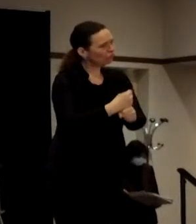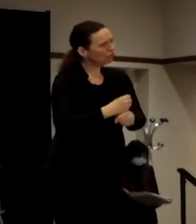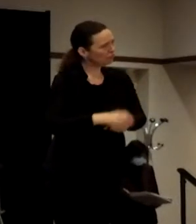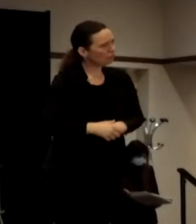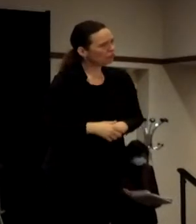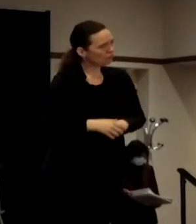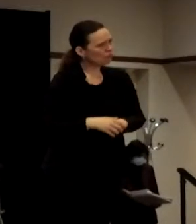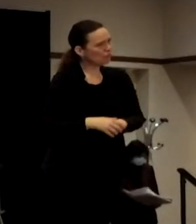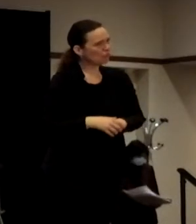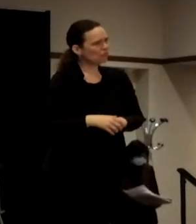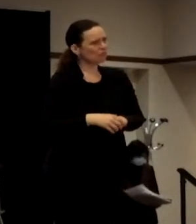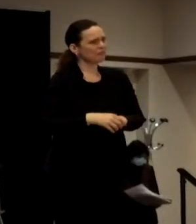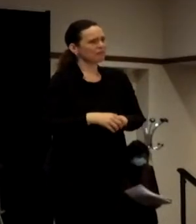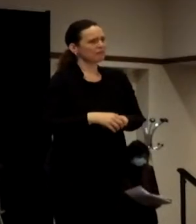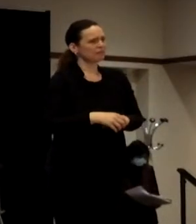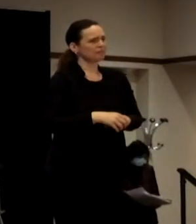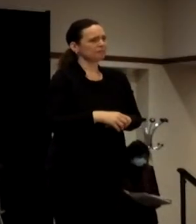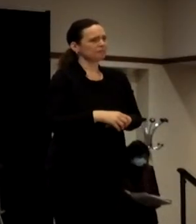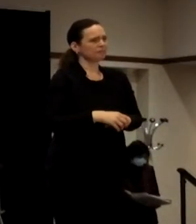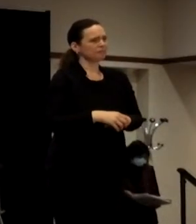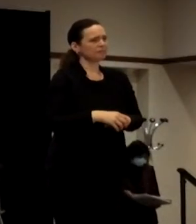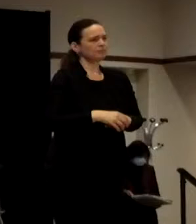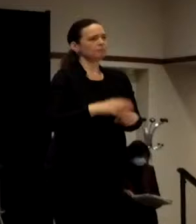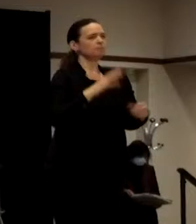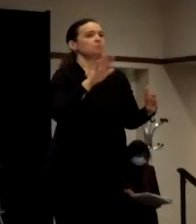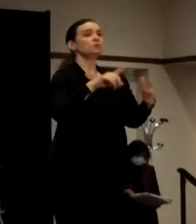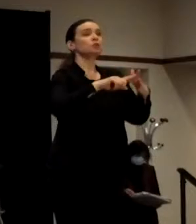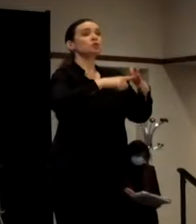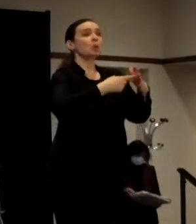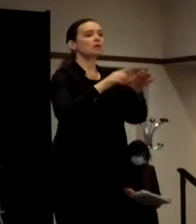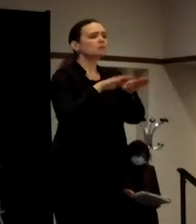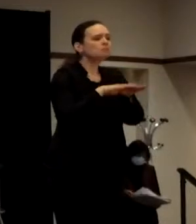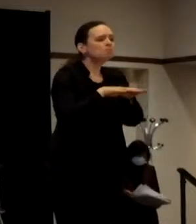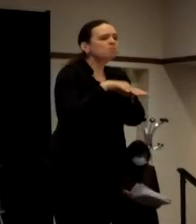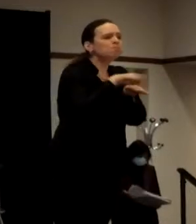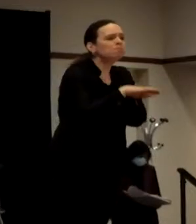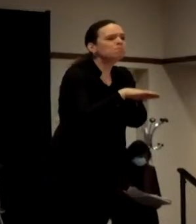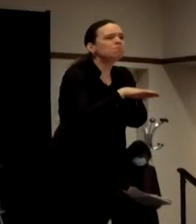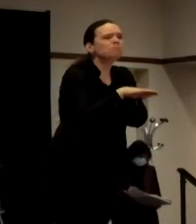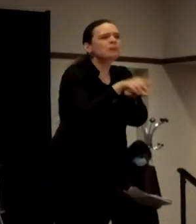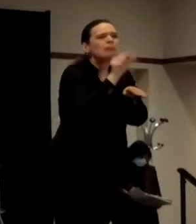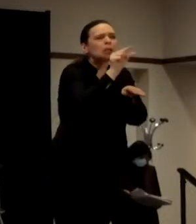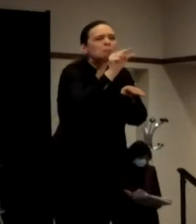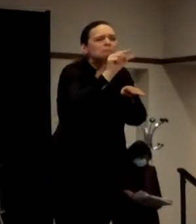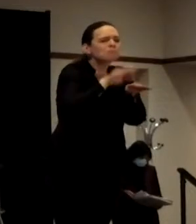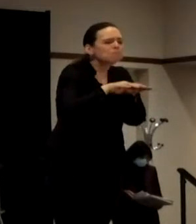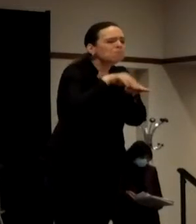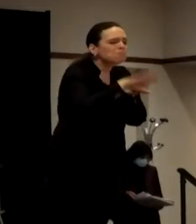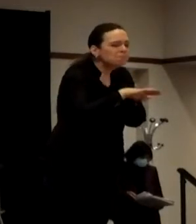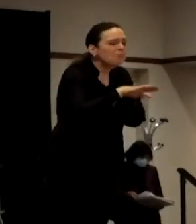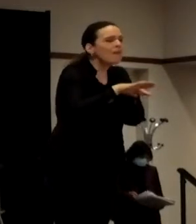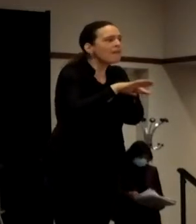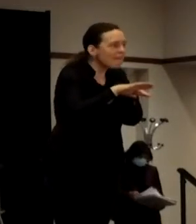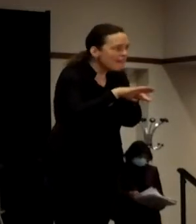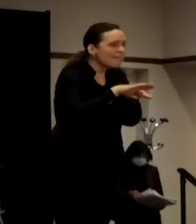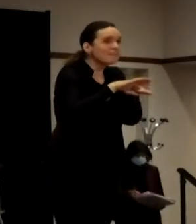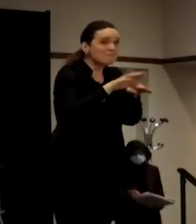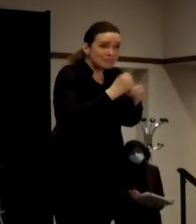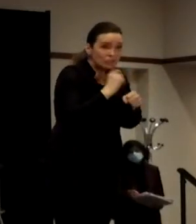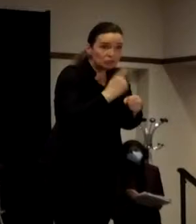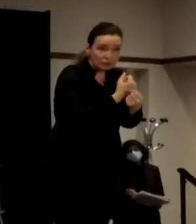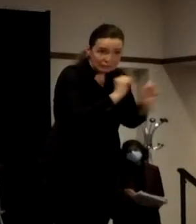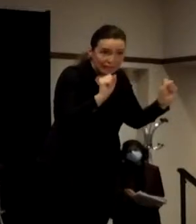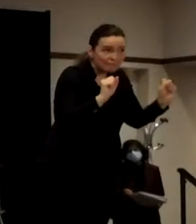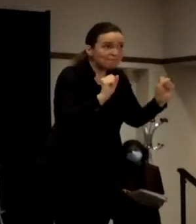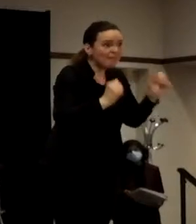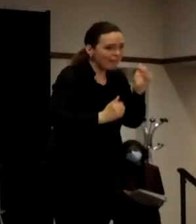these small things where people can be distracted and entertained for a while matters. Speaking